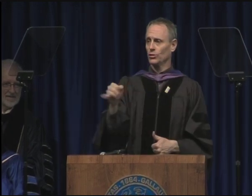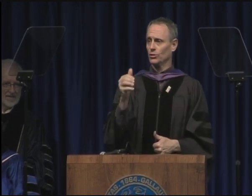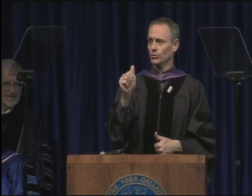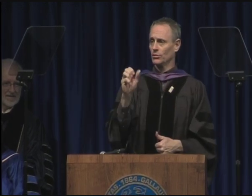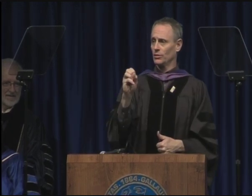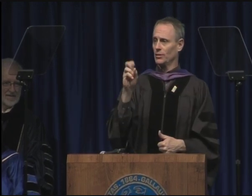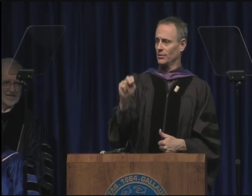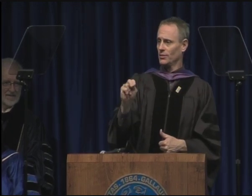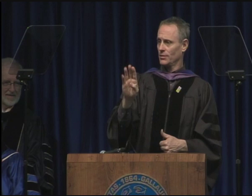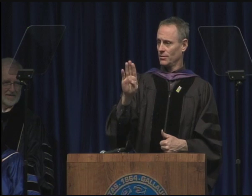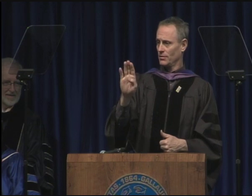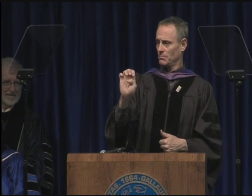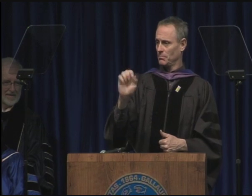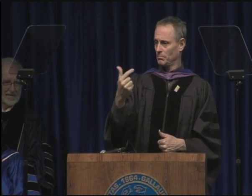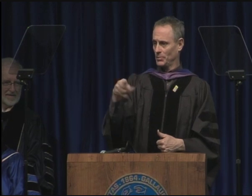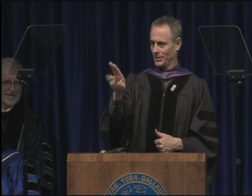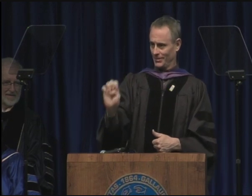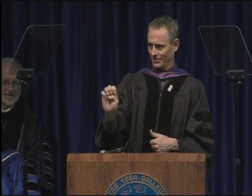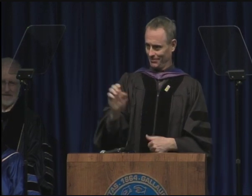This award goes to Jason Big.